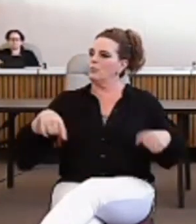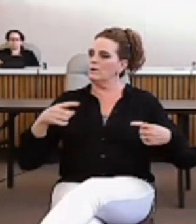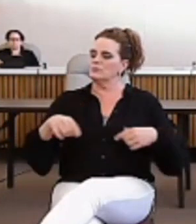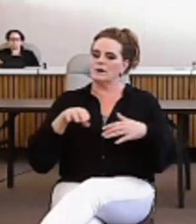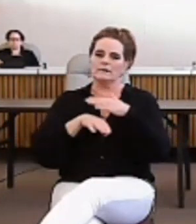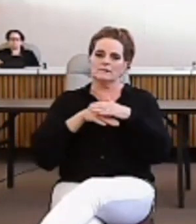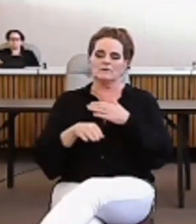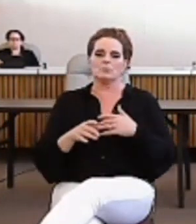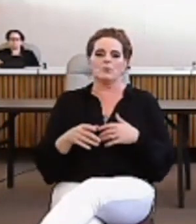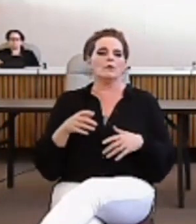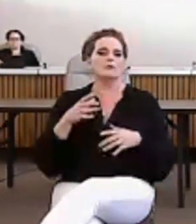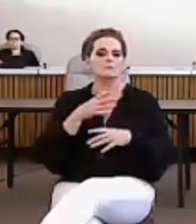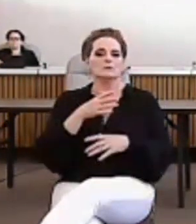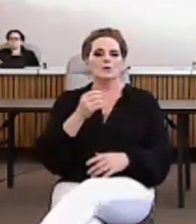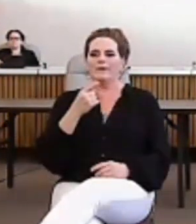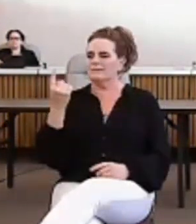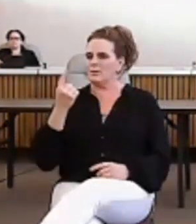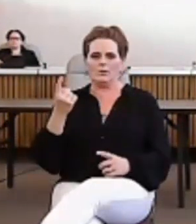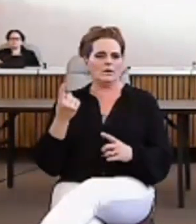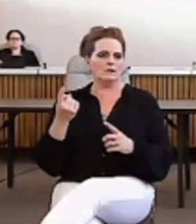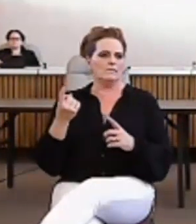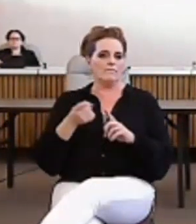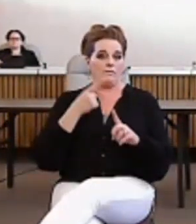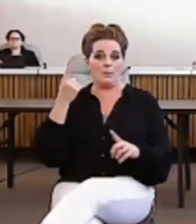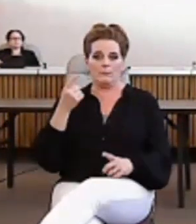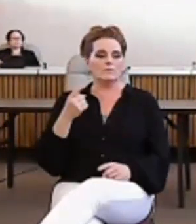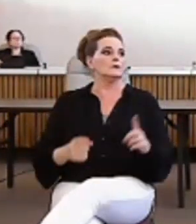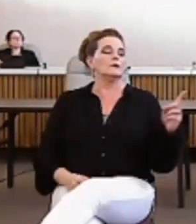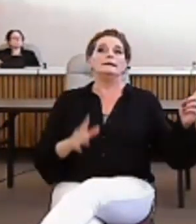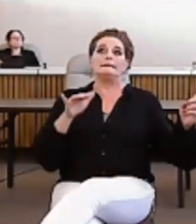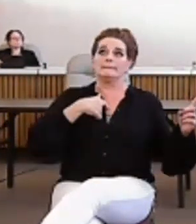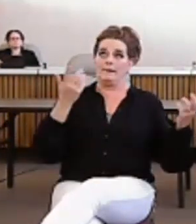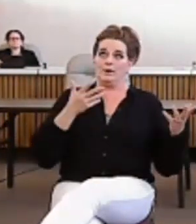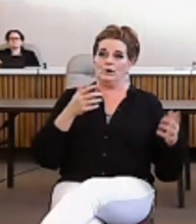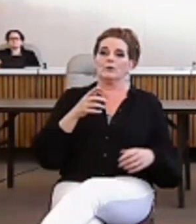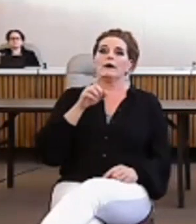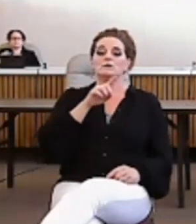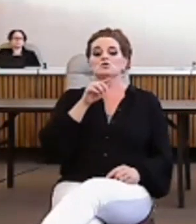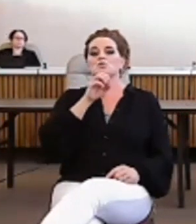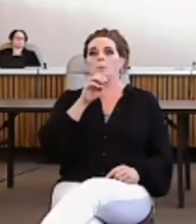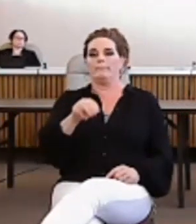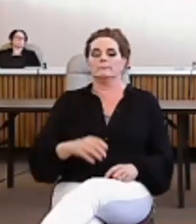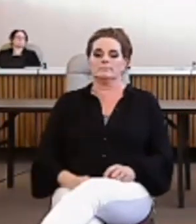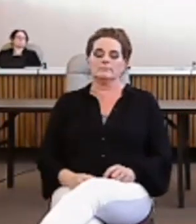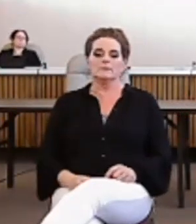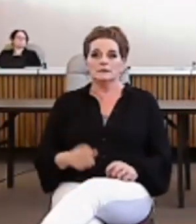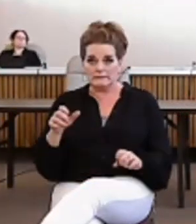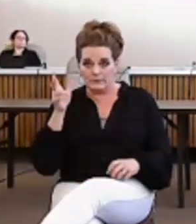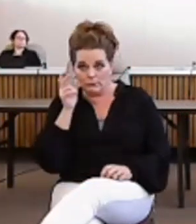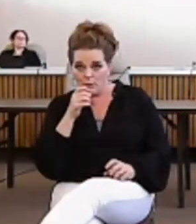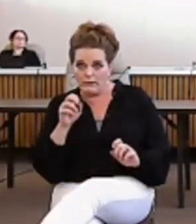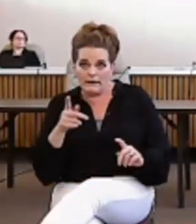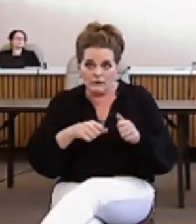we have somebody from new motion? Yes, I'm here on Zoom. Thank you. Can you hear me okay,